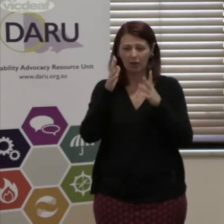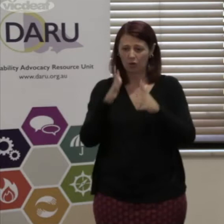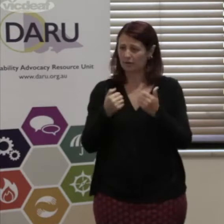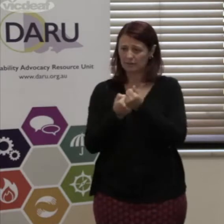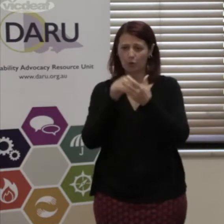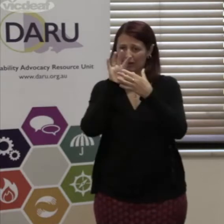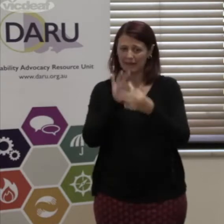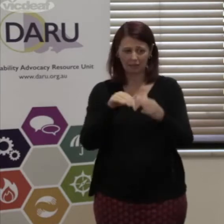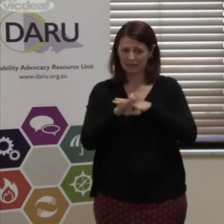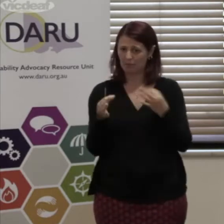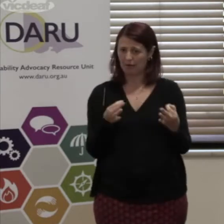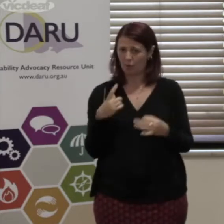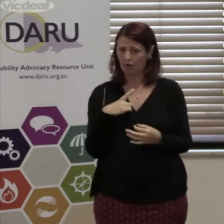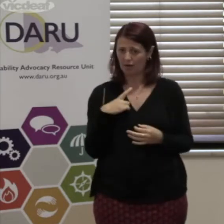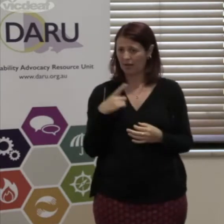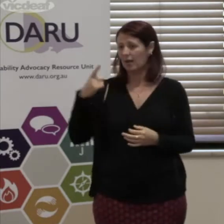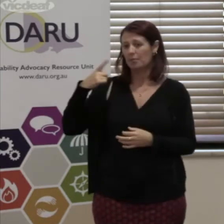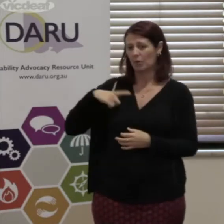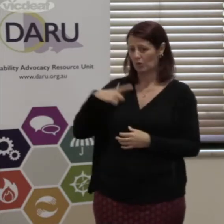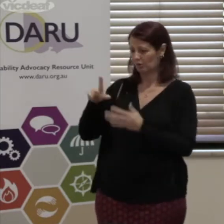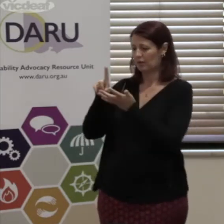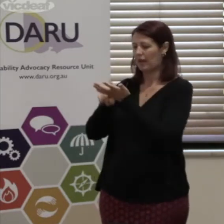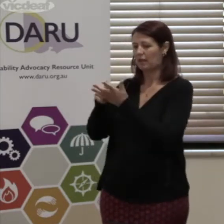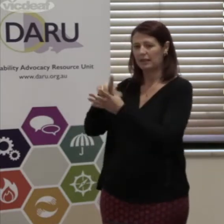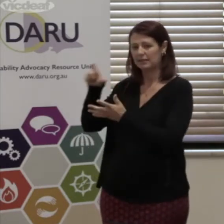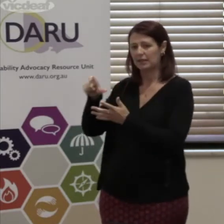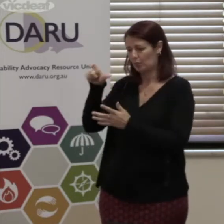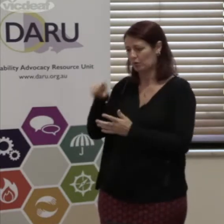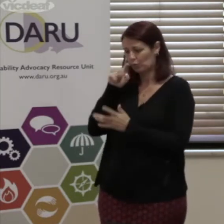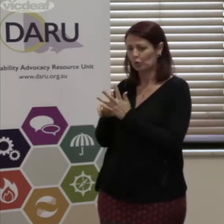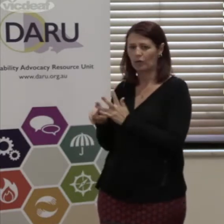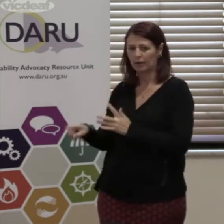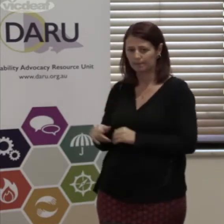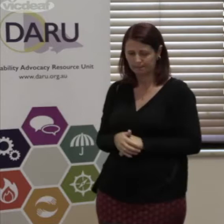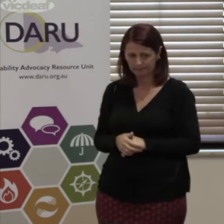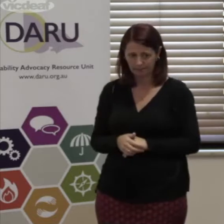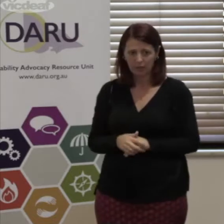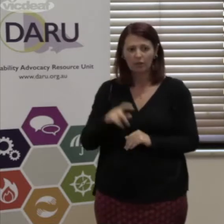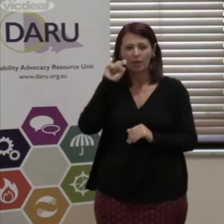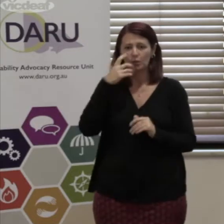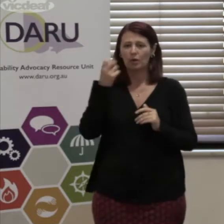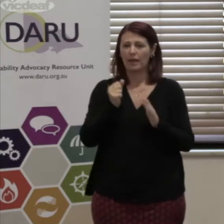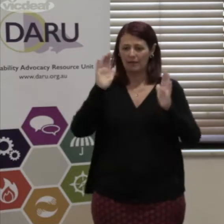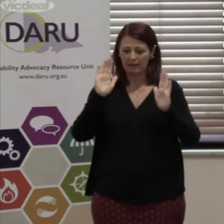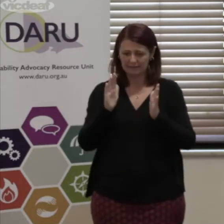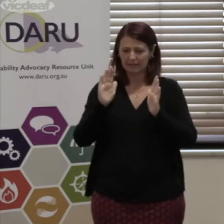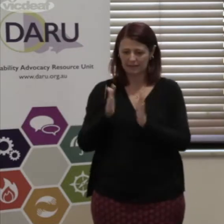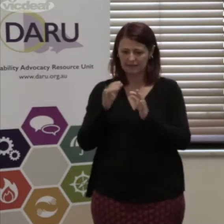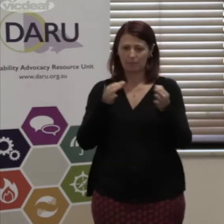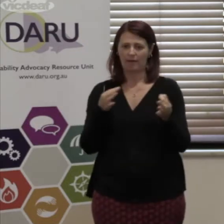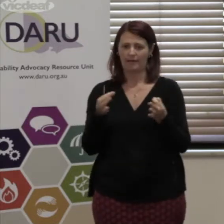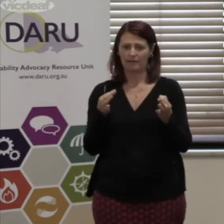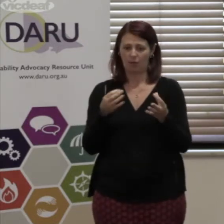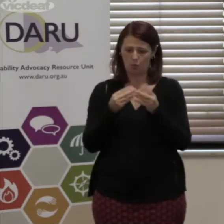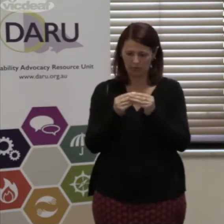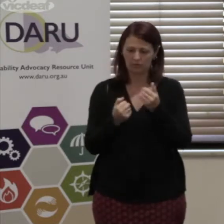plans because really that's going to be the role of the local area coordinator. So we're going to see fewer and fewer plans